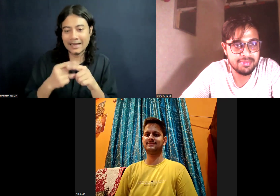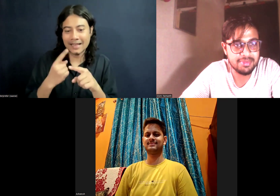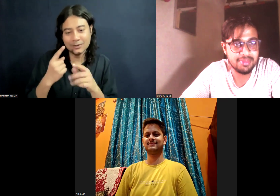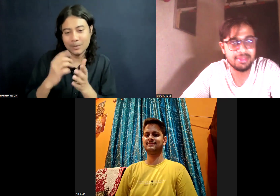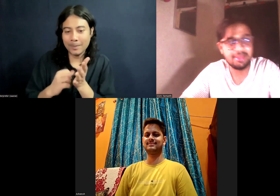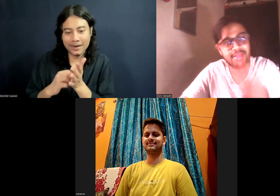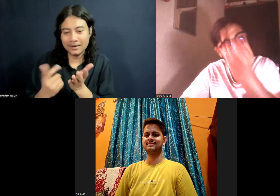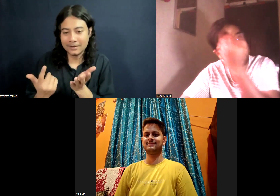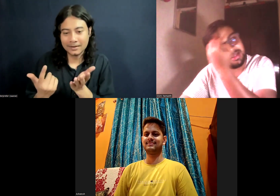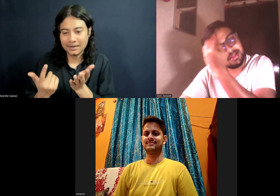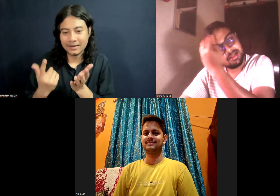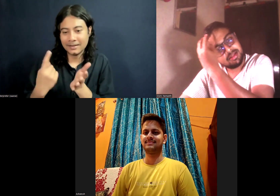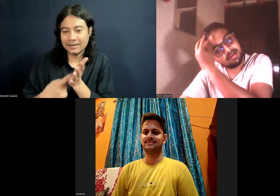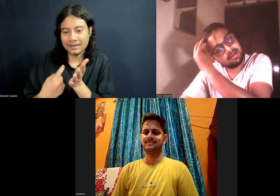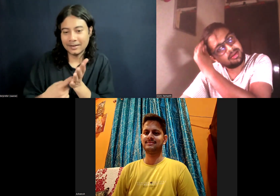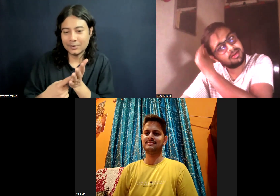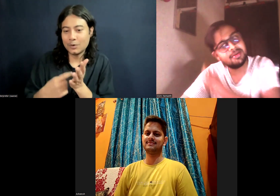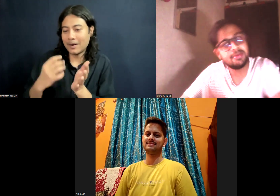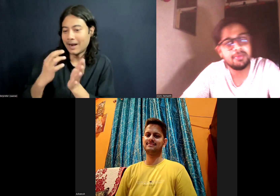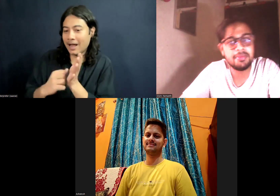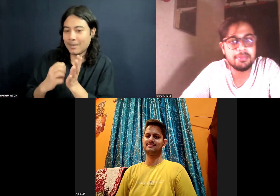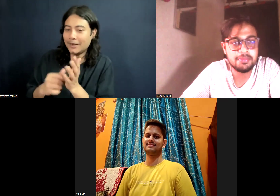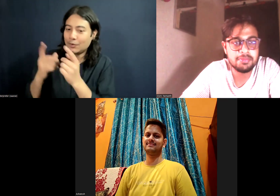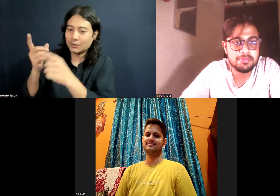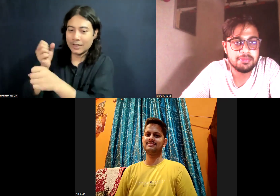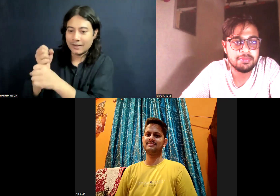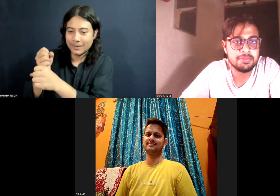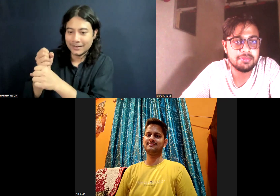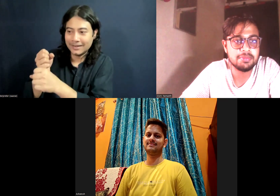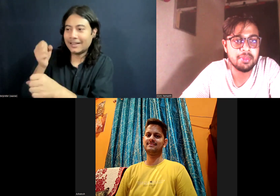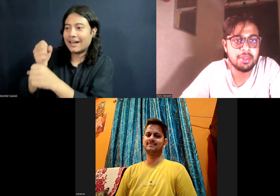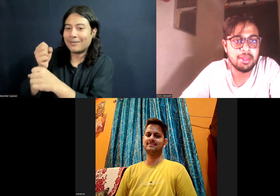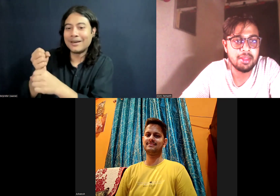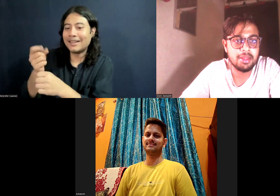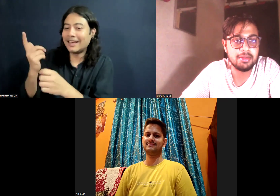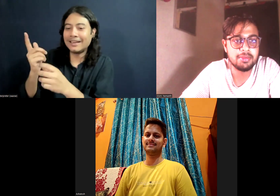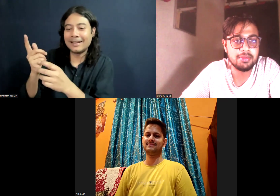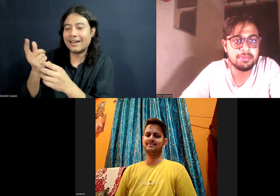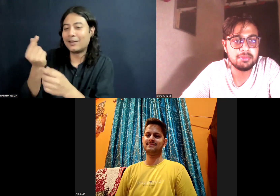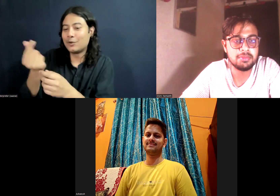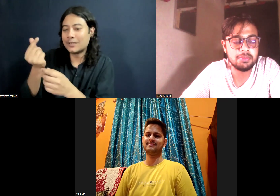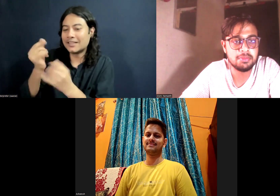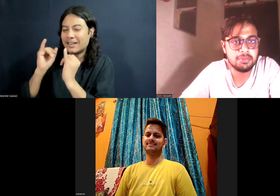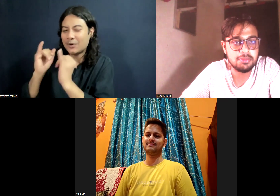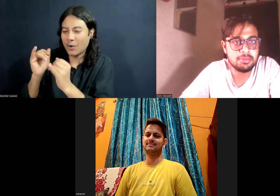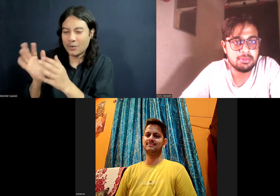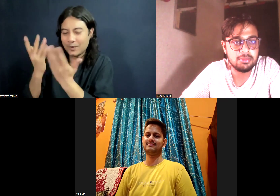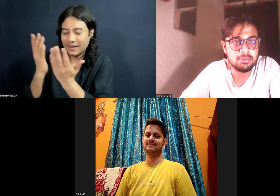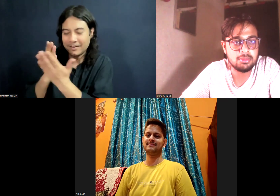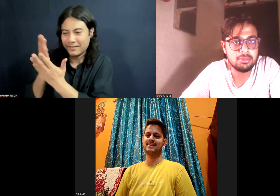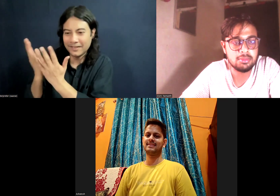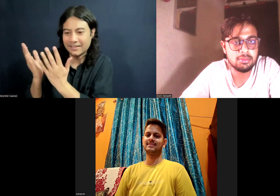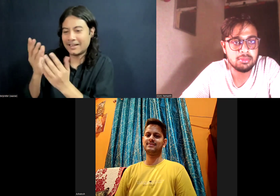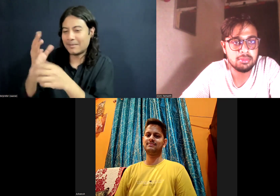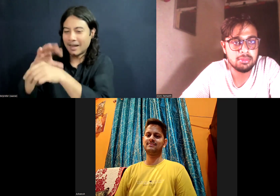so tax has to be paid. It's a right, but our money goes to the government, and the government then uses it in a wrong